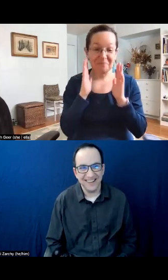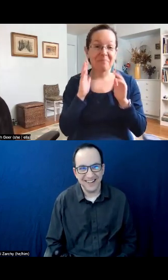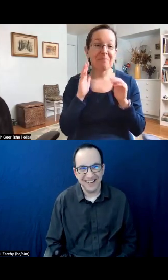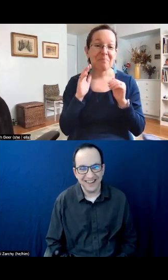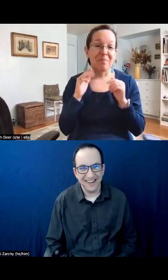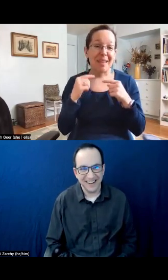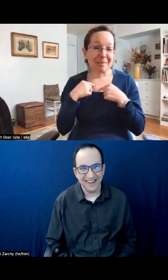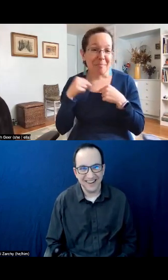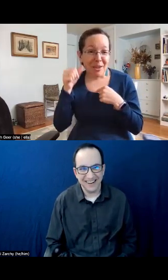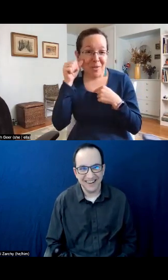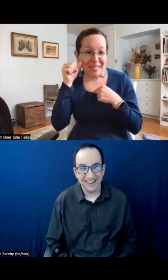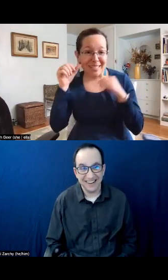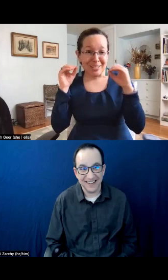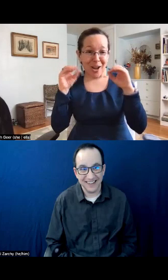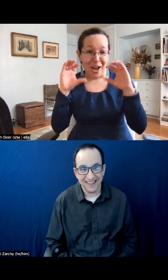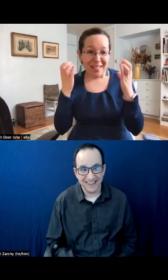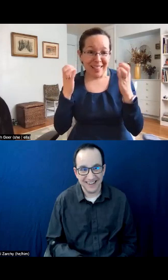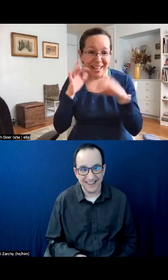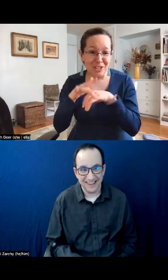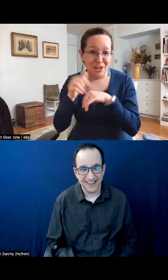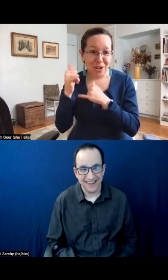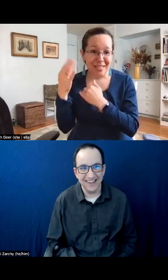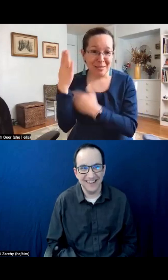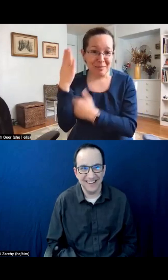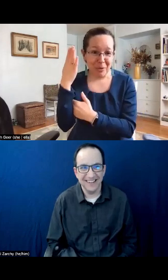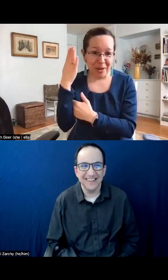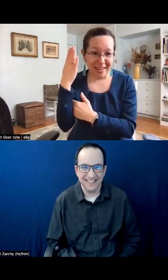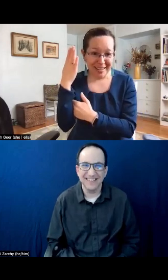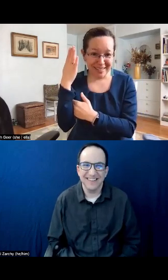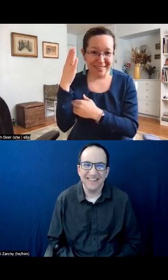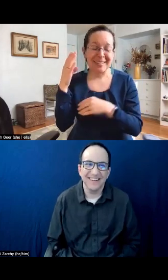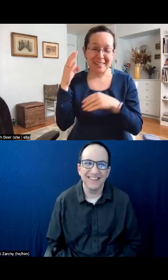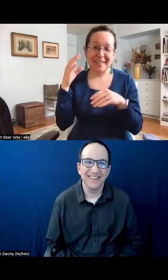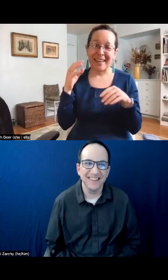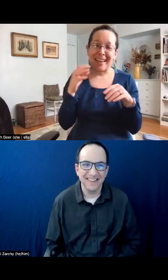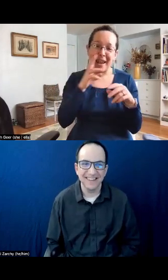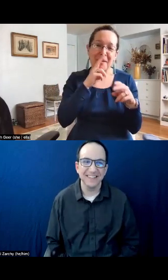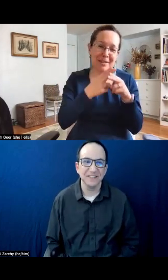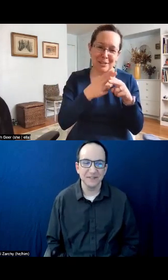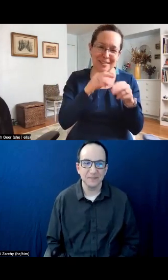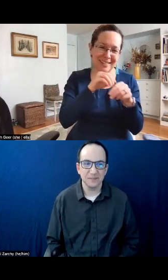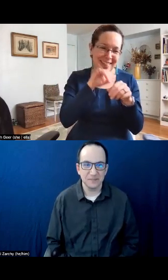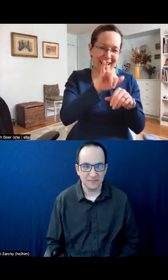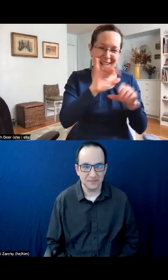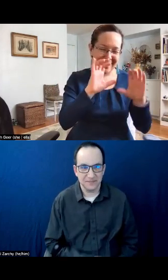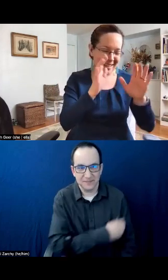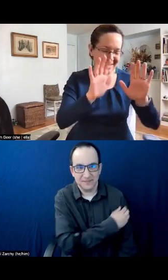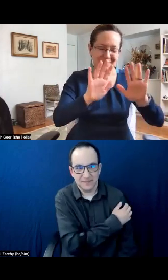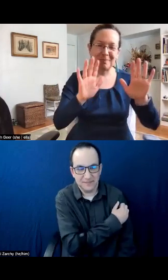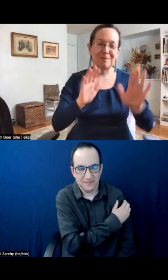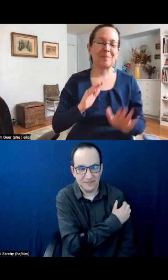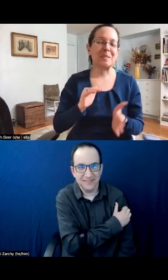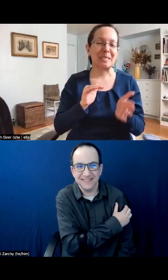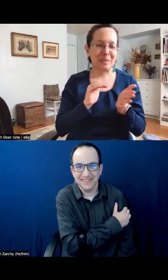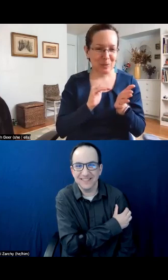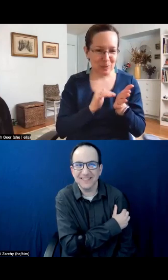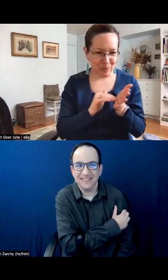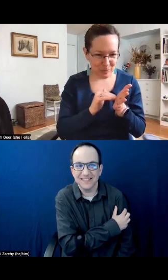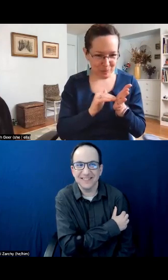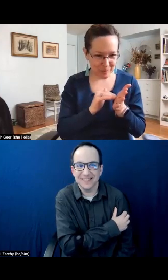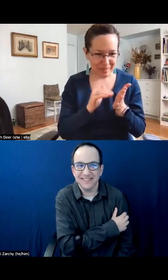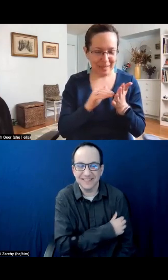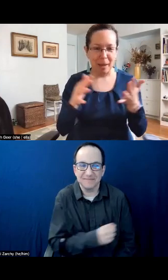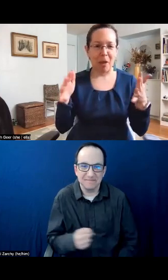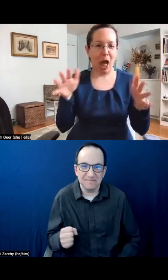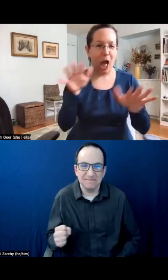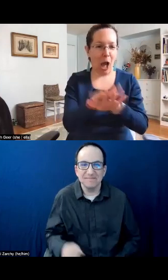oral, apologies, I didn't actually say it in this presentation. Razi and I co-taught a class this morning and we were focused on